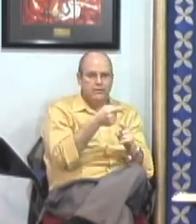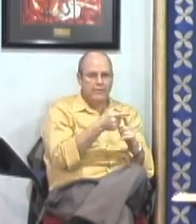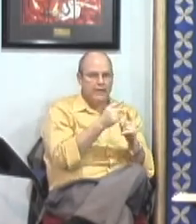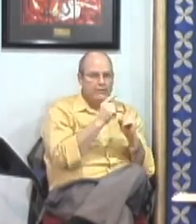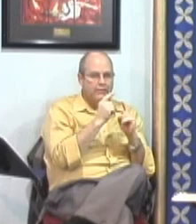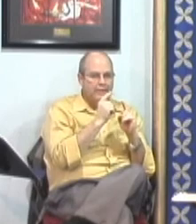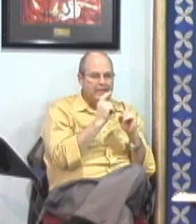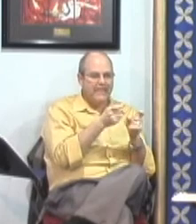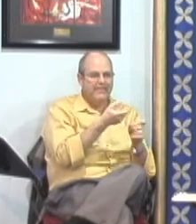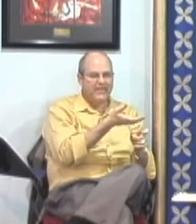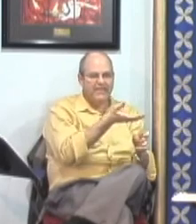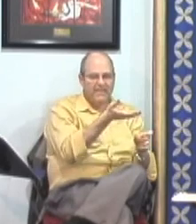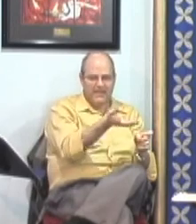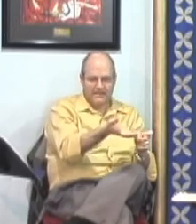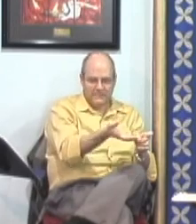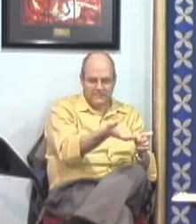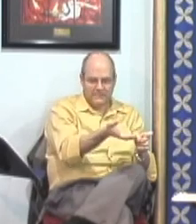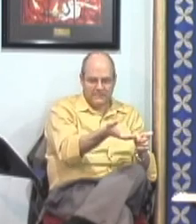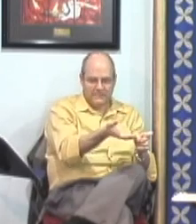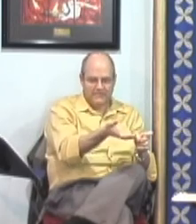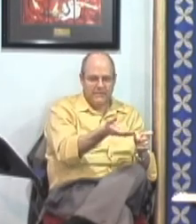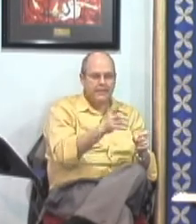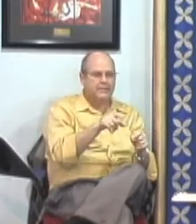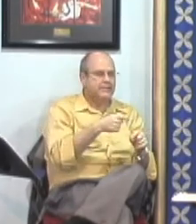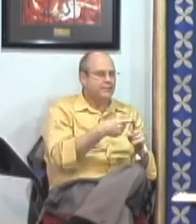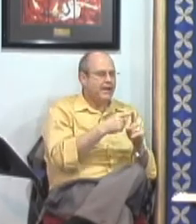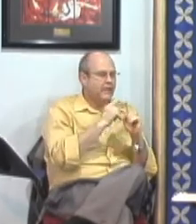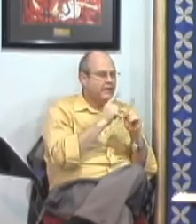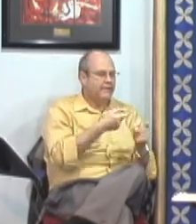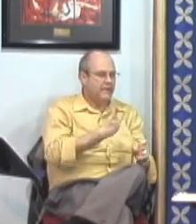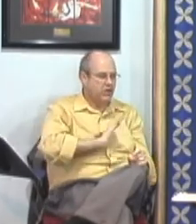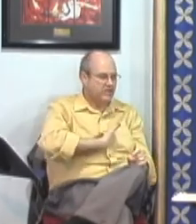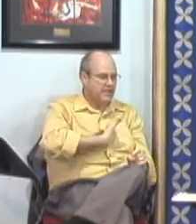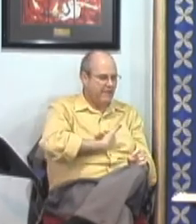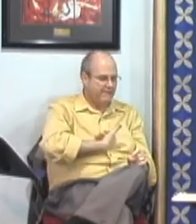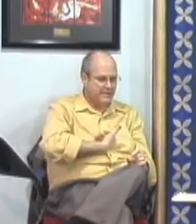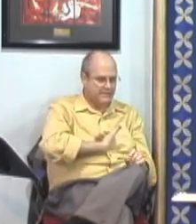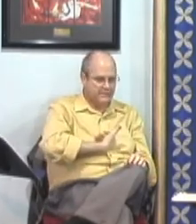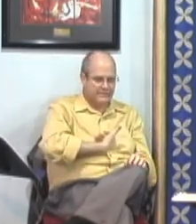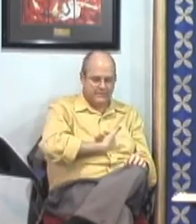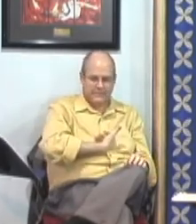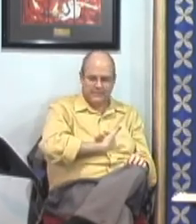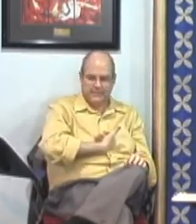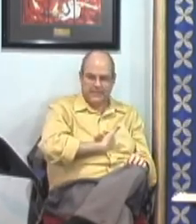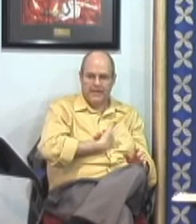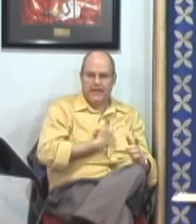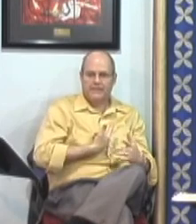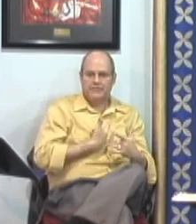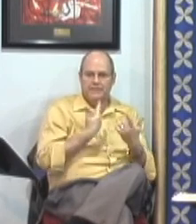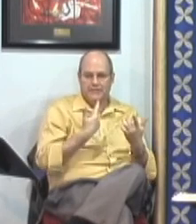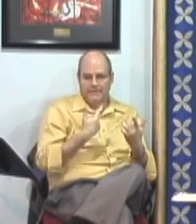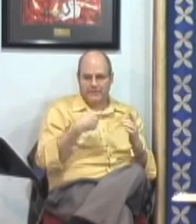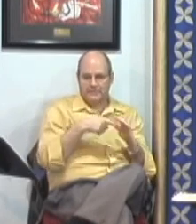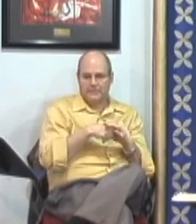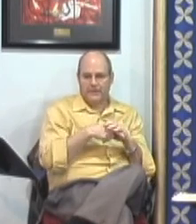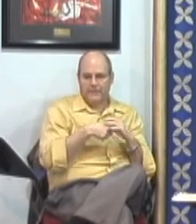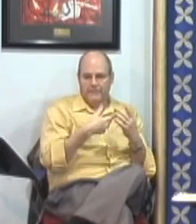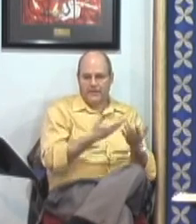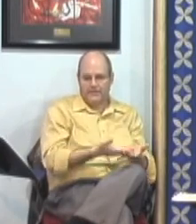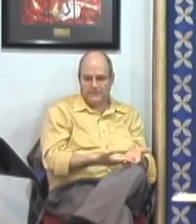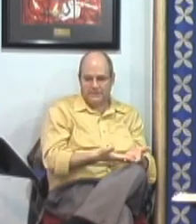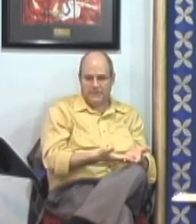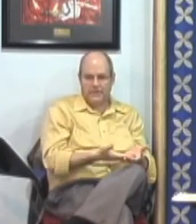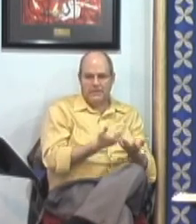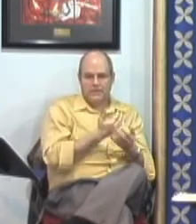things. Do you see what it's about giving? It's about giving yourself as a living sacrifice.